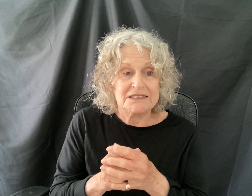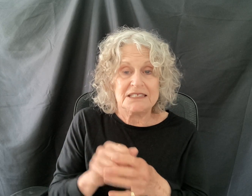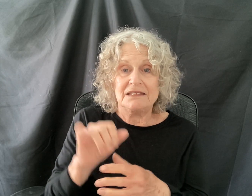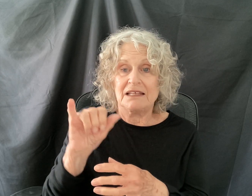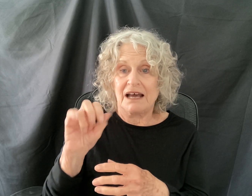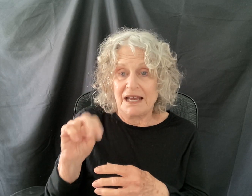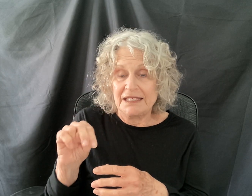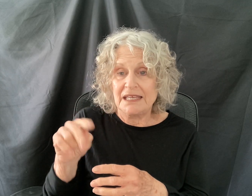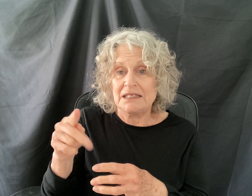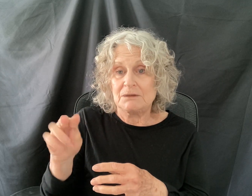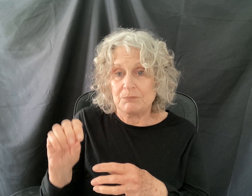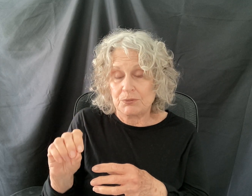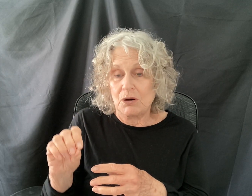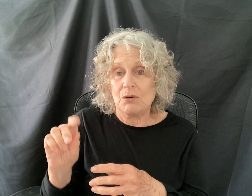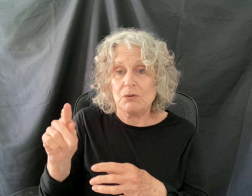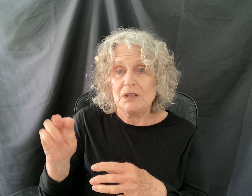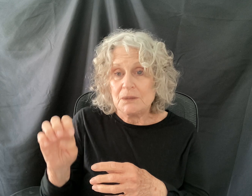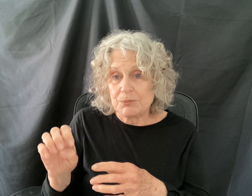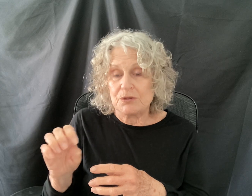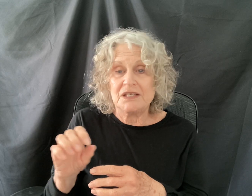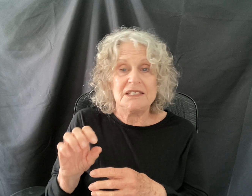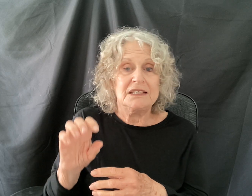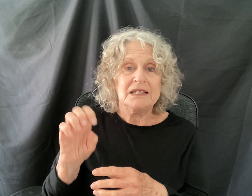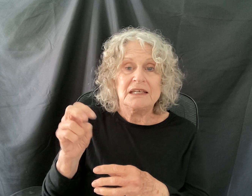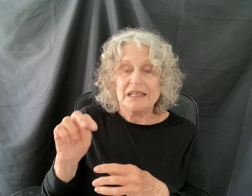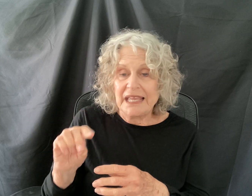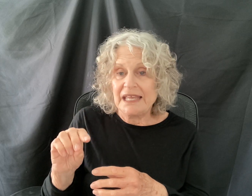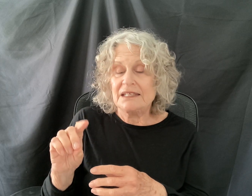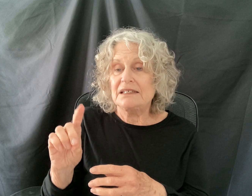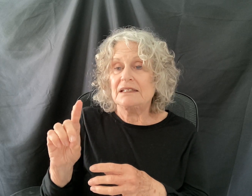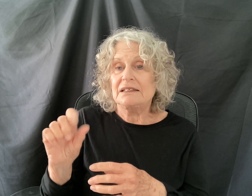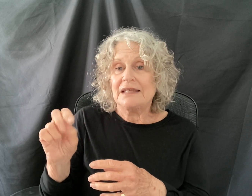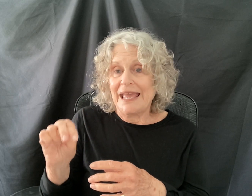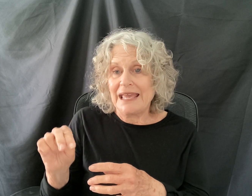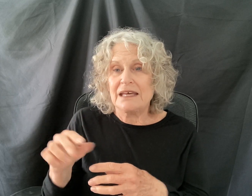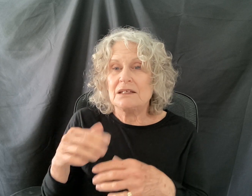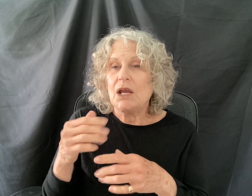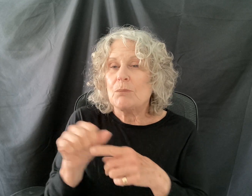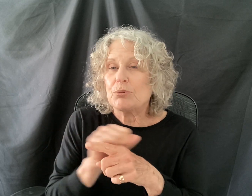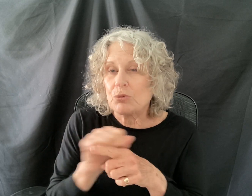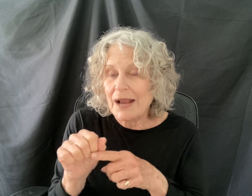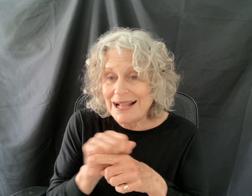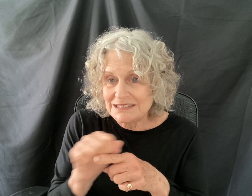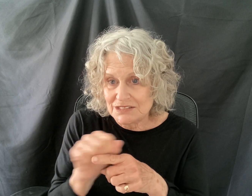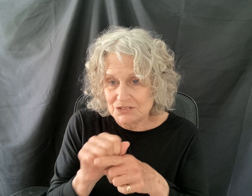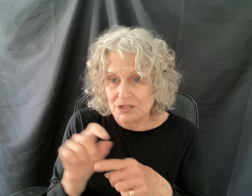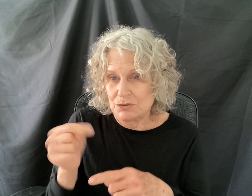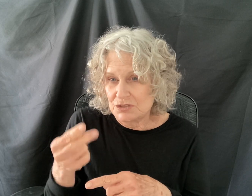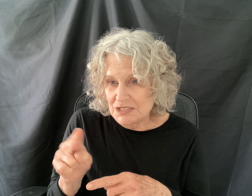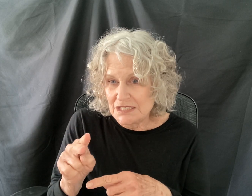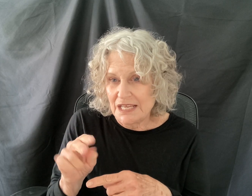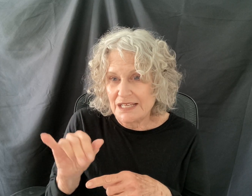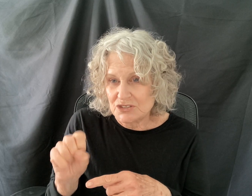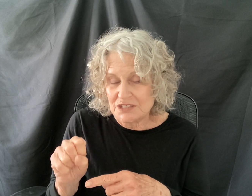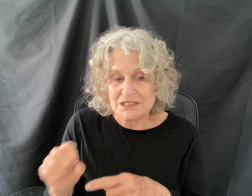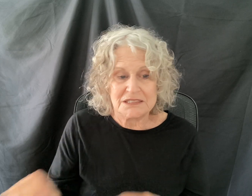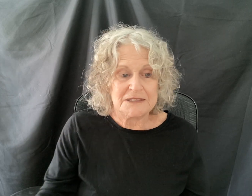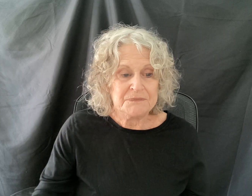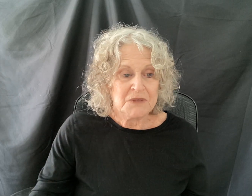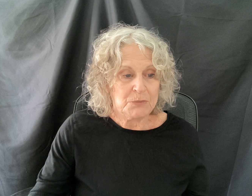said, the IN, pro, pre, end, and practice those. TH is,